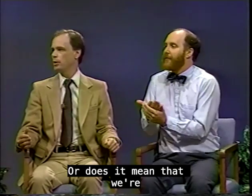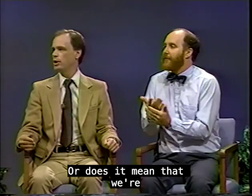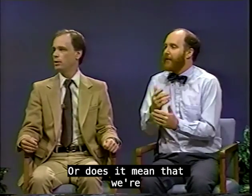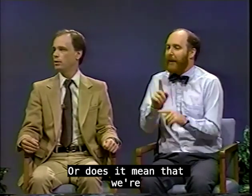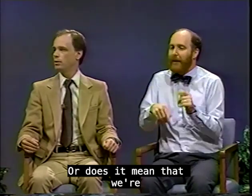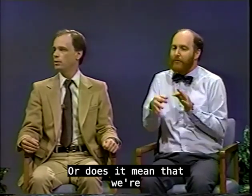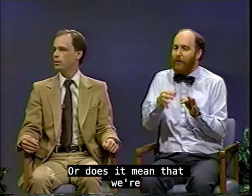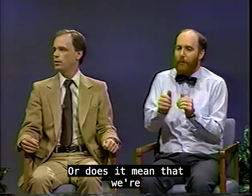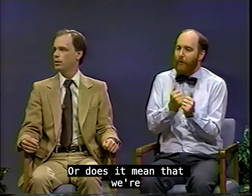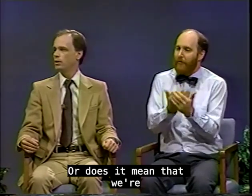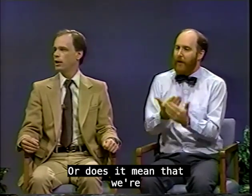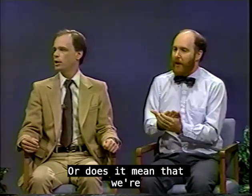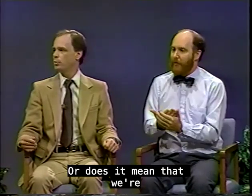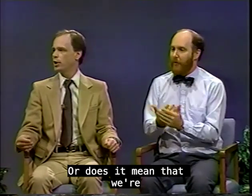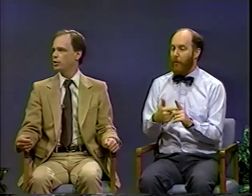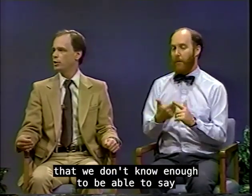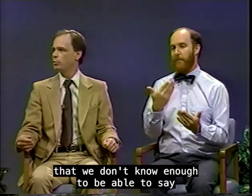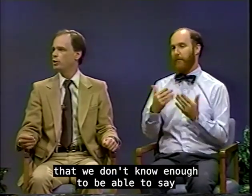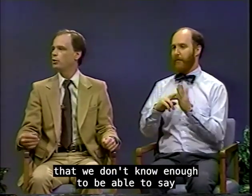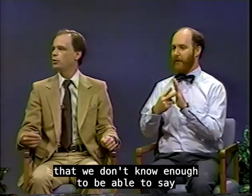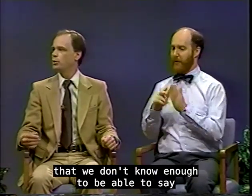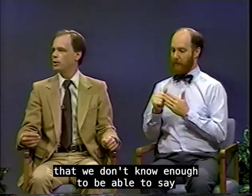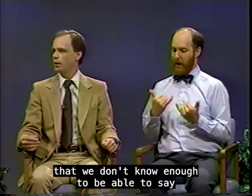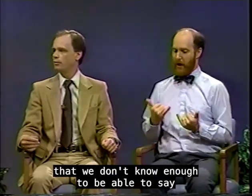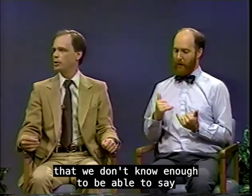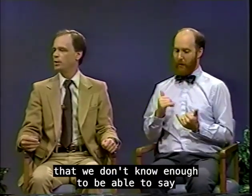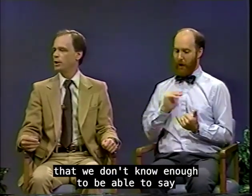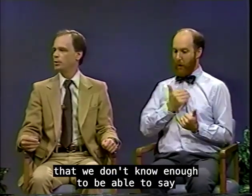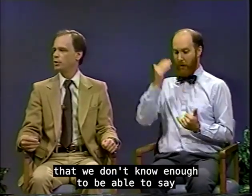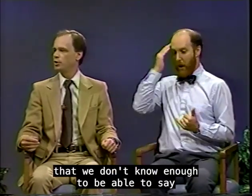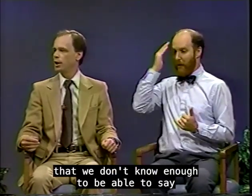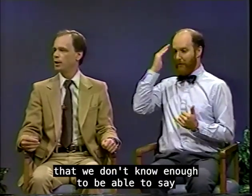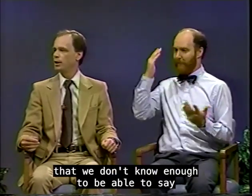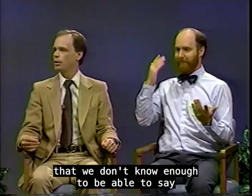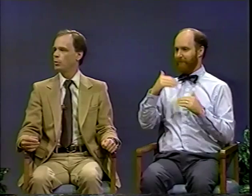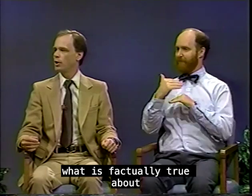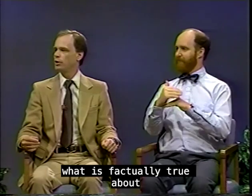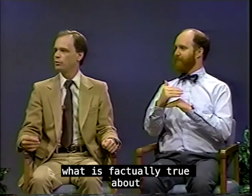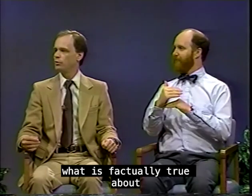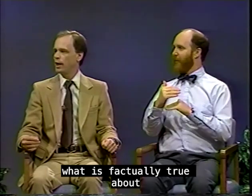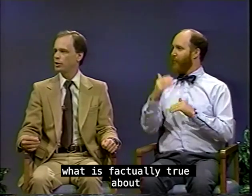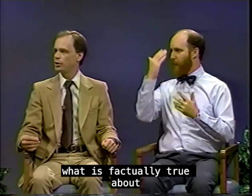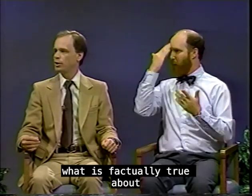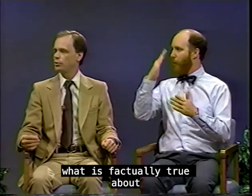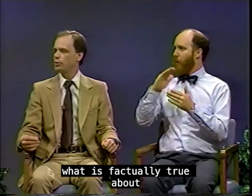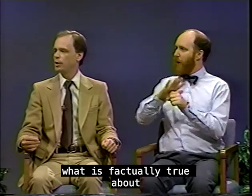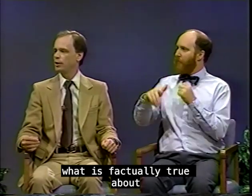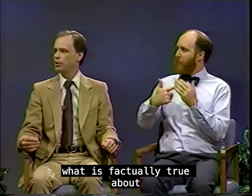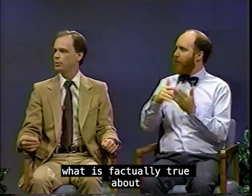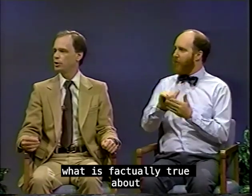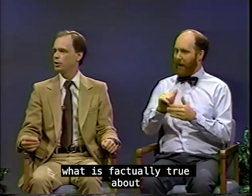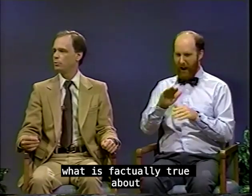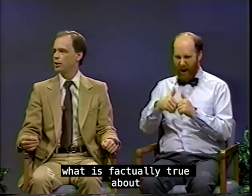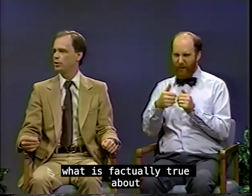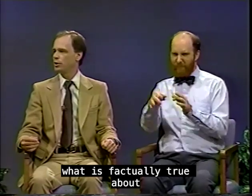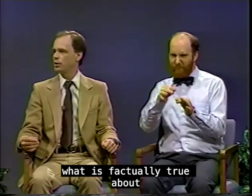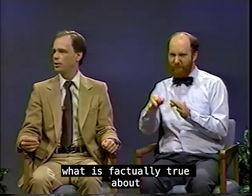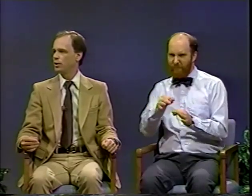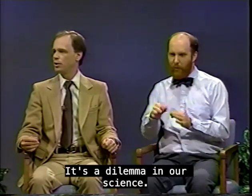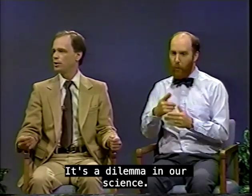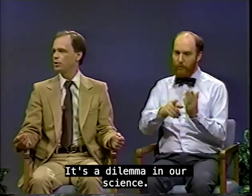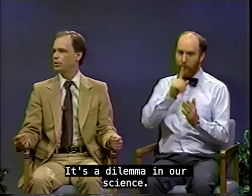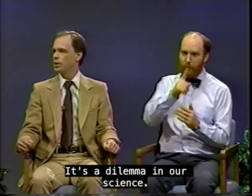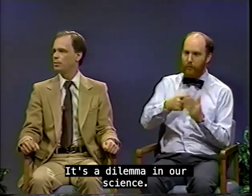we're limited at the present, that we don't know enough to be able to say what is factually true about intuition and what